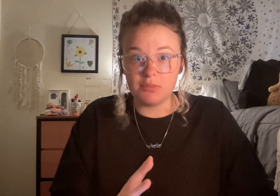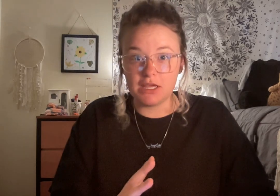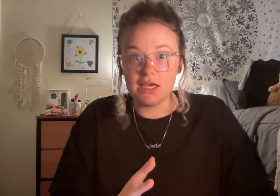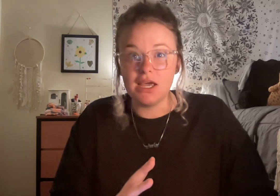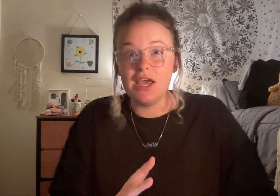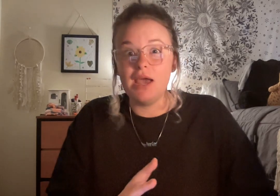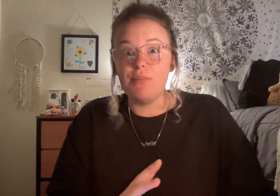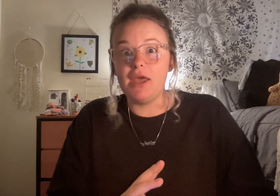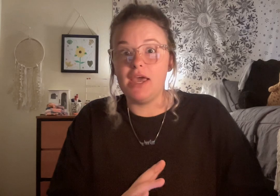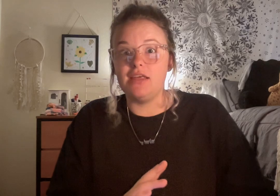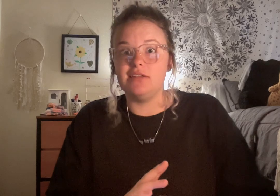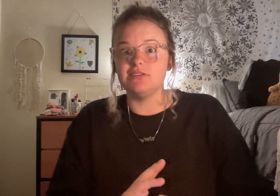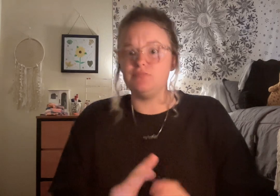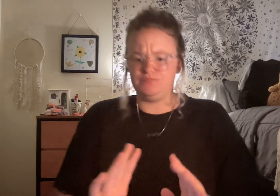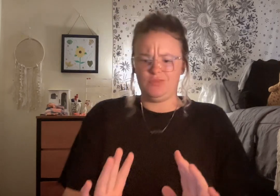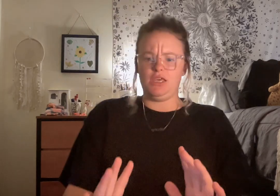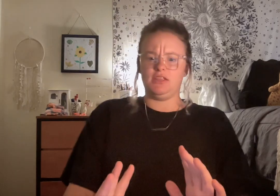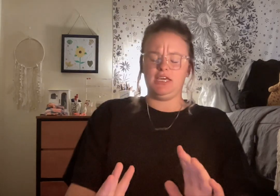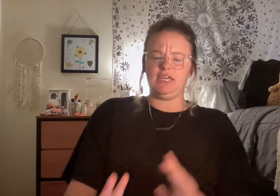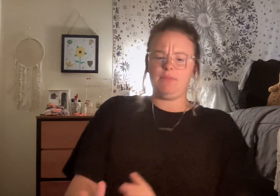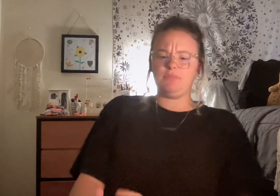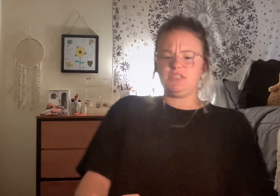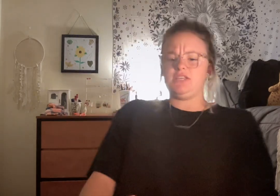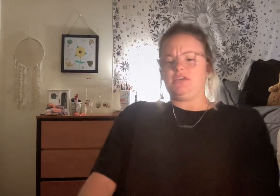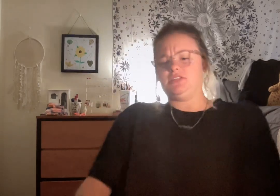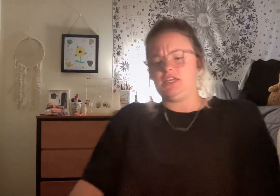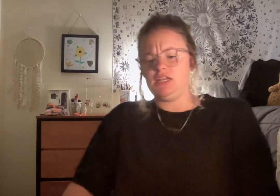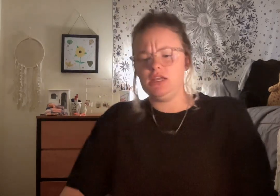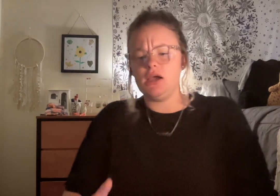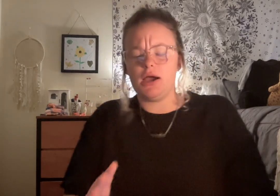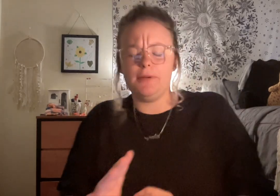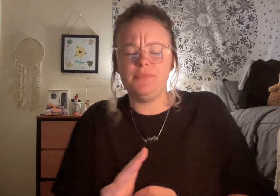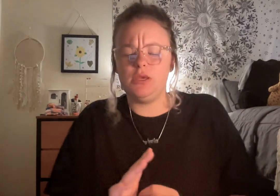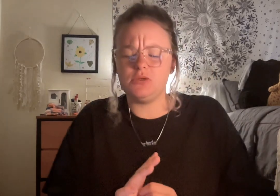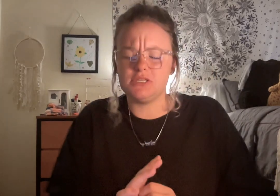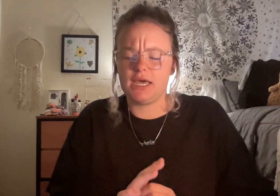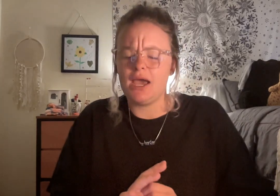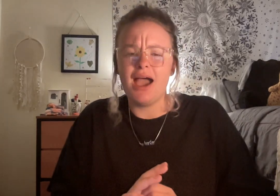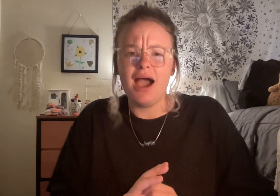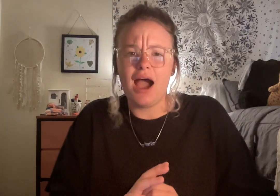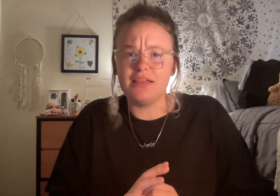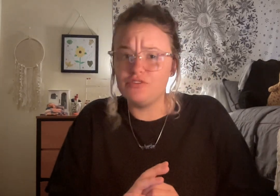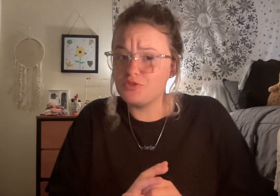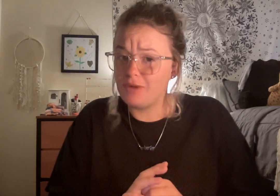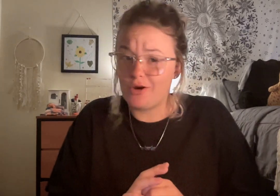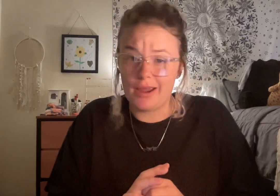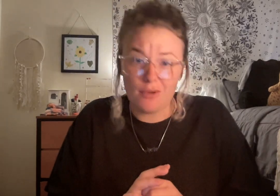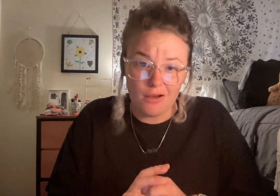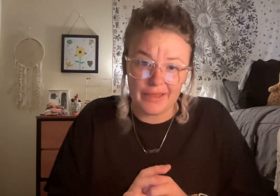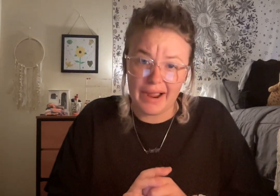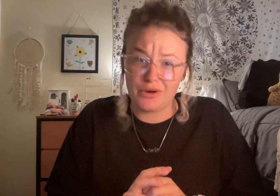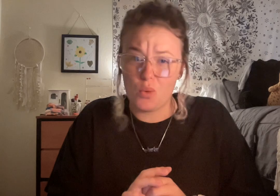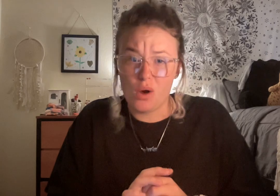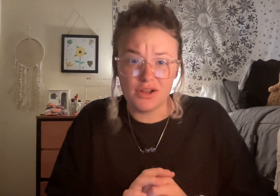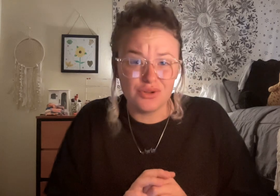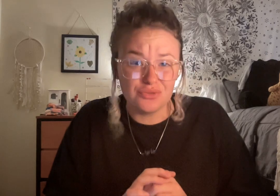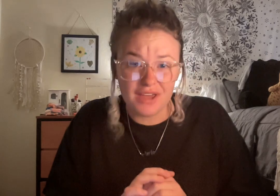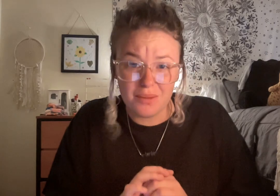family. And the kid came up to the desk, and he was like, I live with my grandma, like I don't want to do